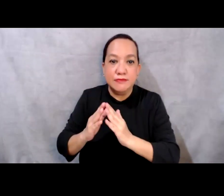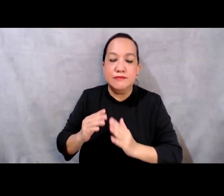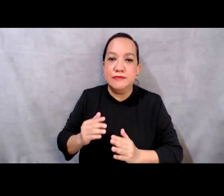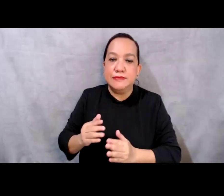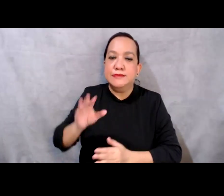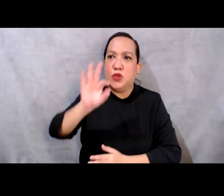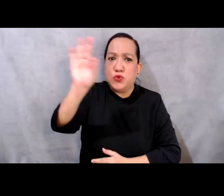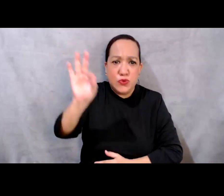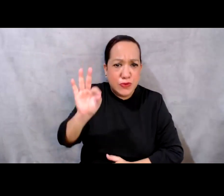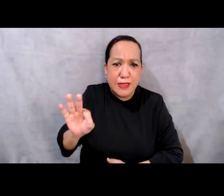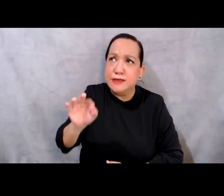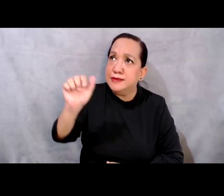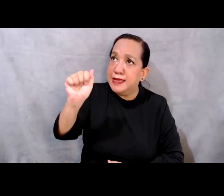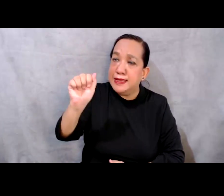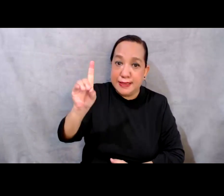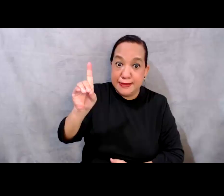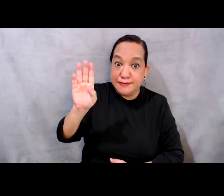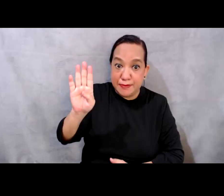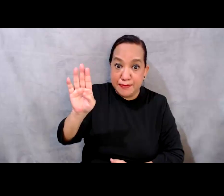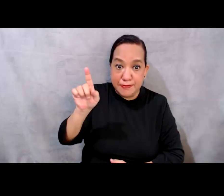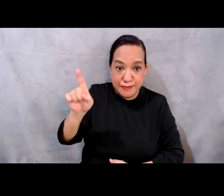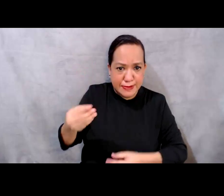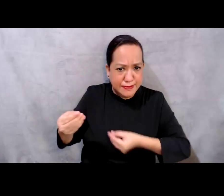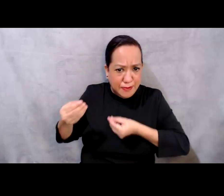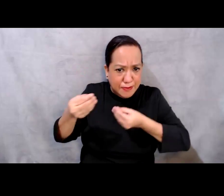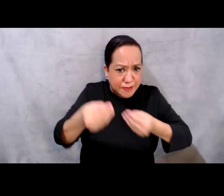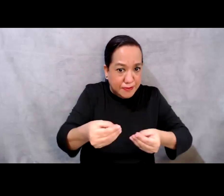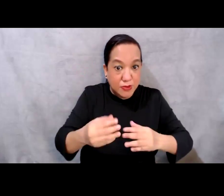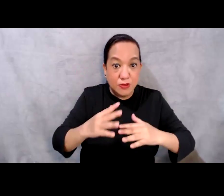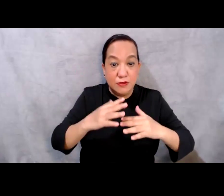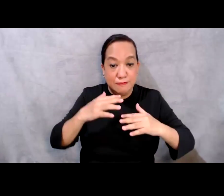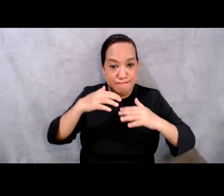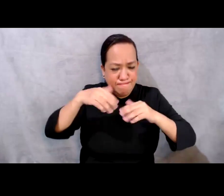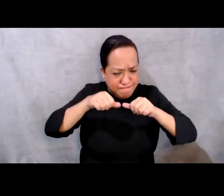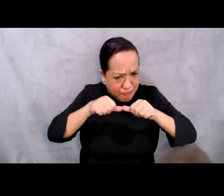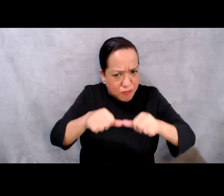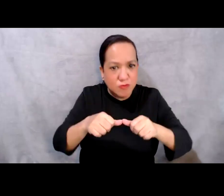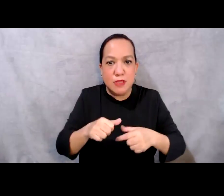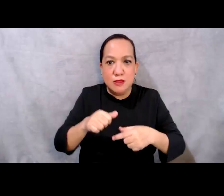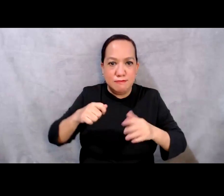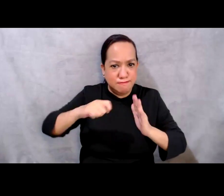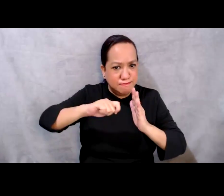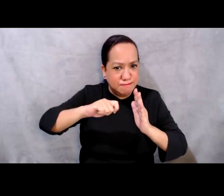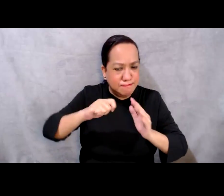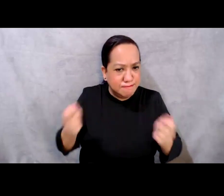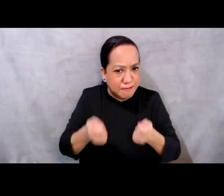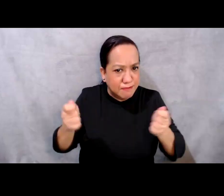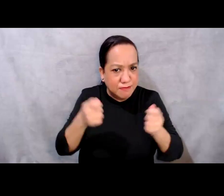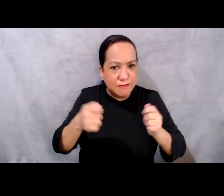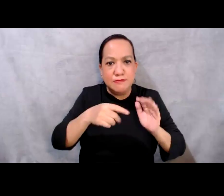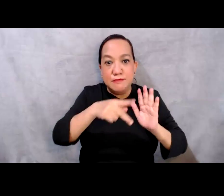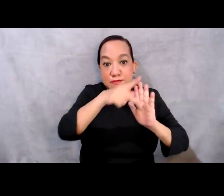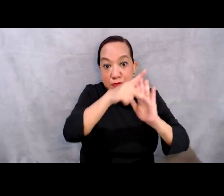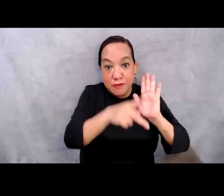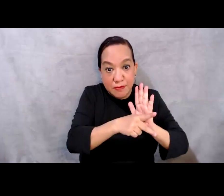in technical assistance grants that concern regulatory frameworks. Because when you do this, you are already ensuring